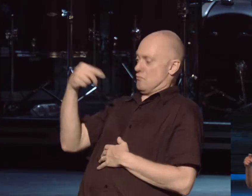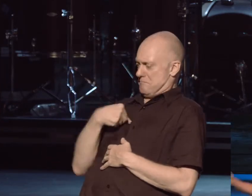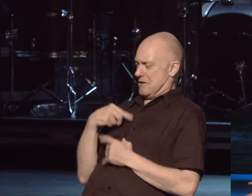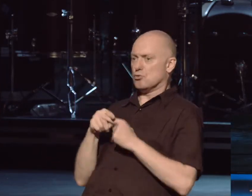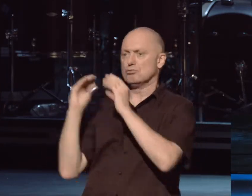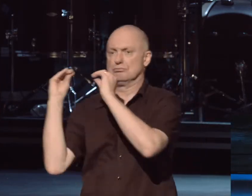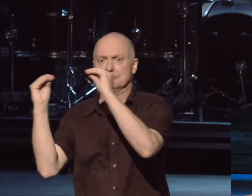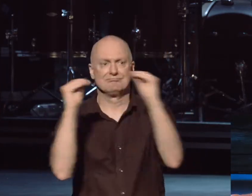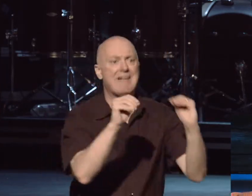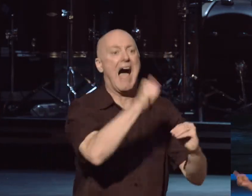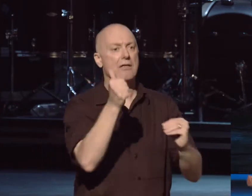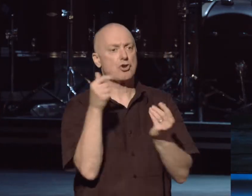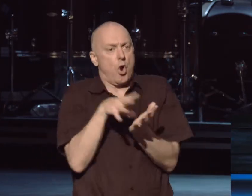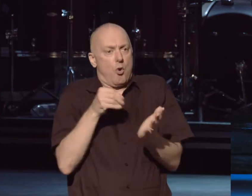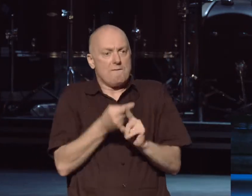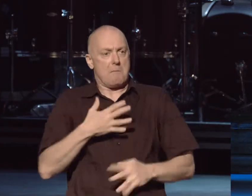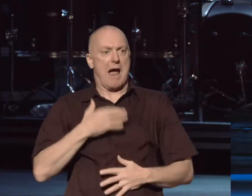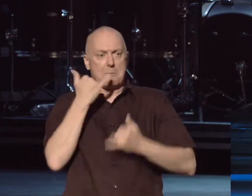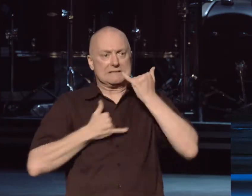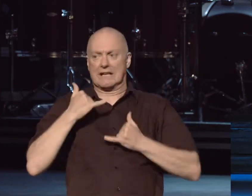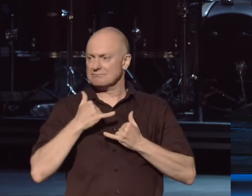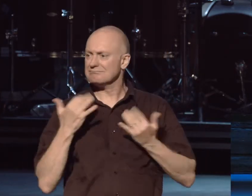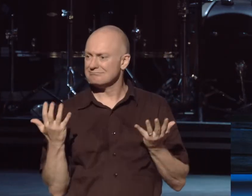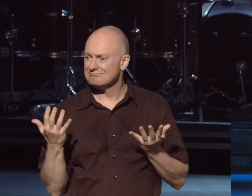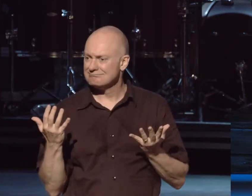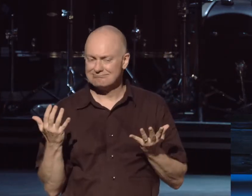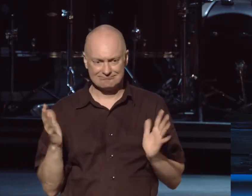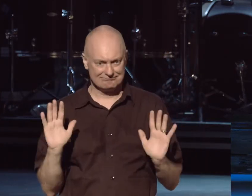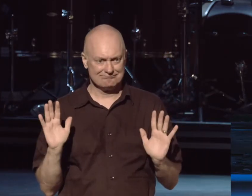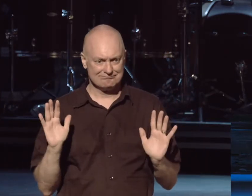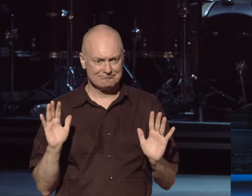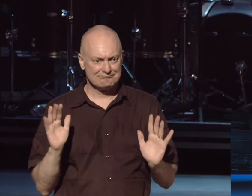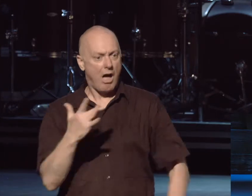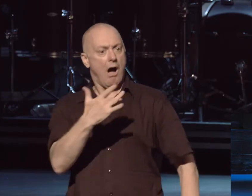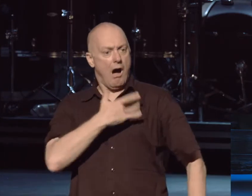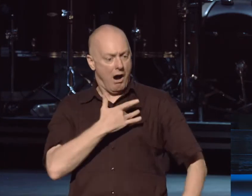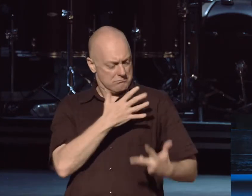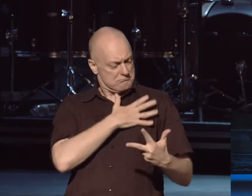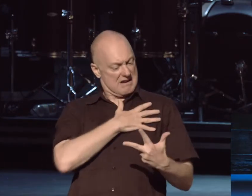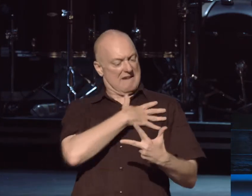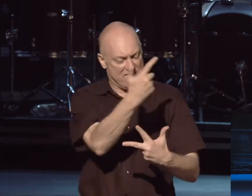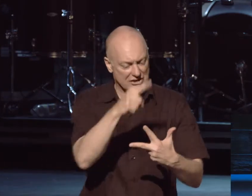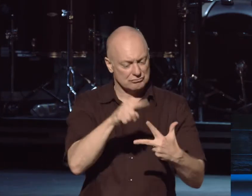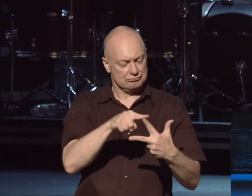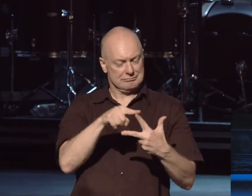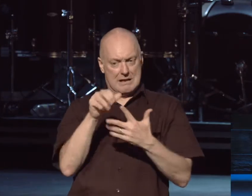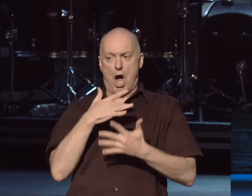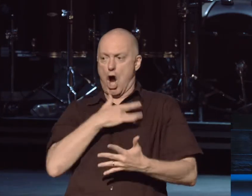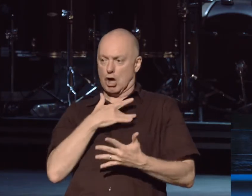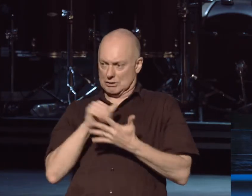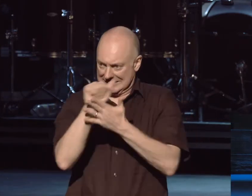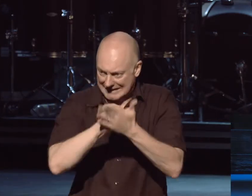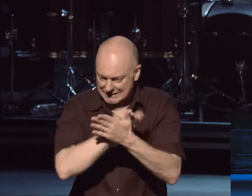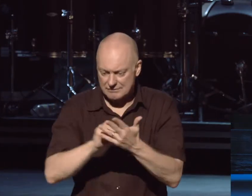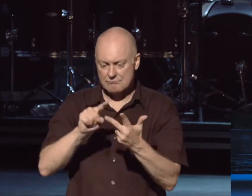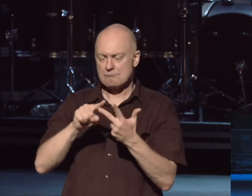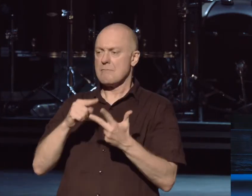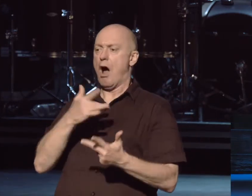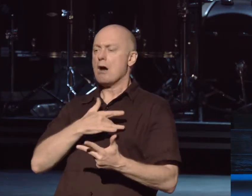to teach others to learn from where I've been and what I've done. A heart of confession, a heart of that is cleansed, and a heart